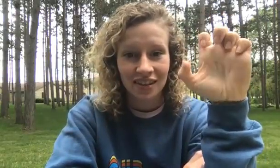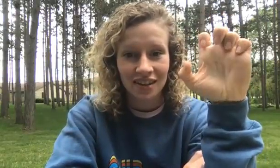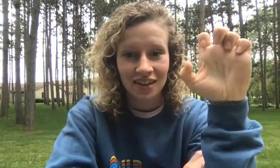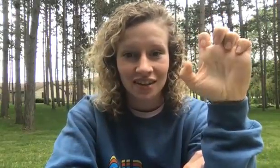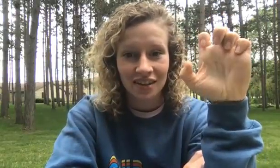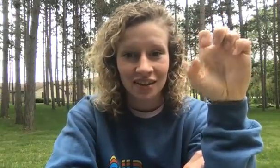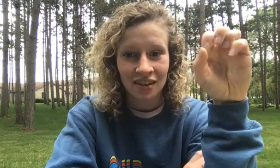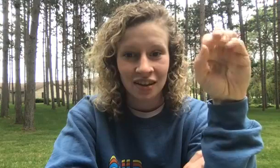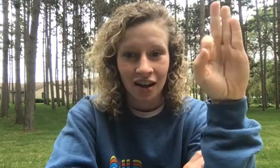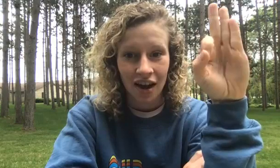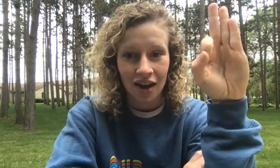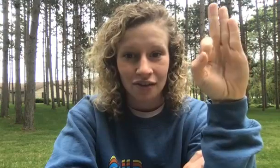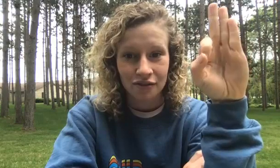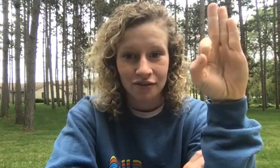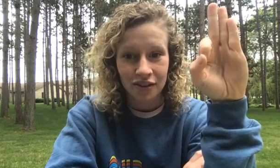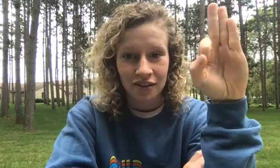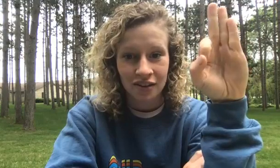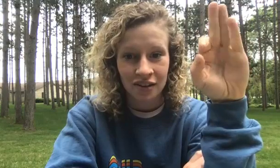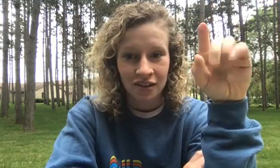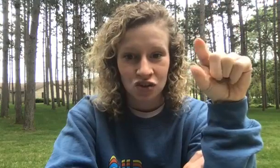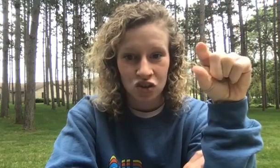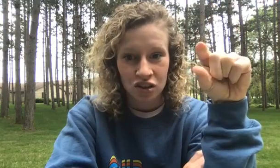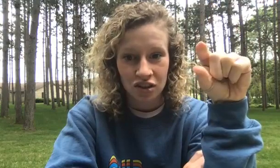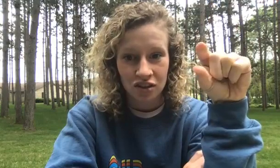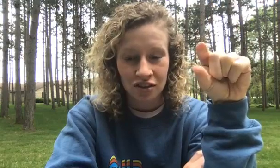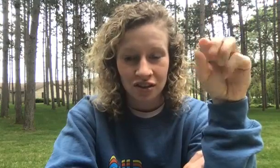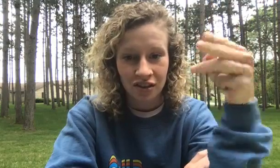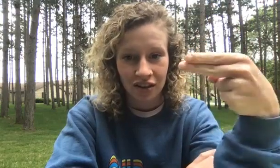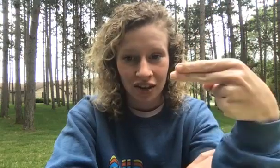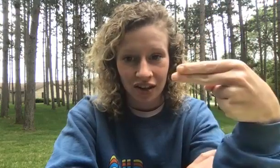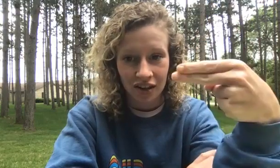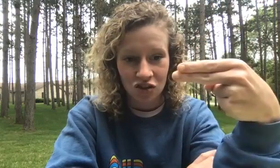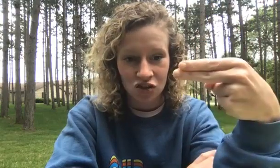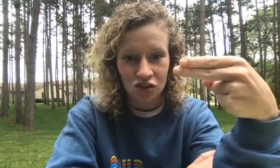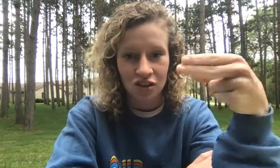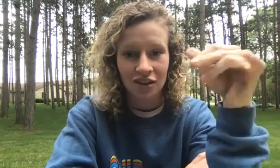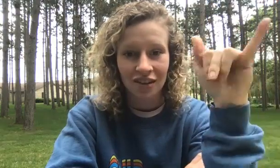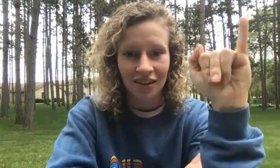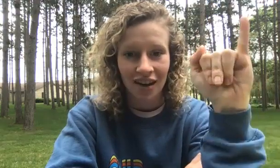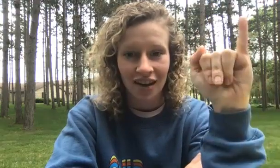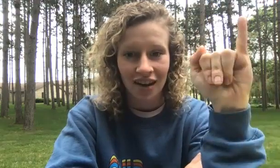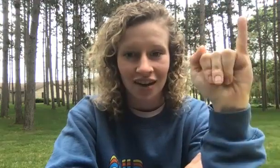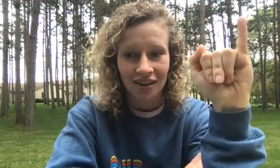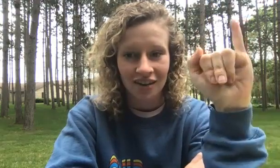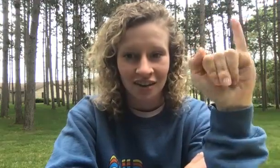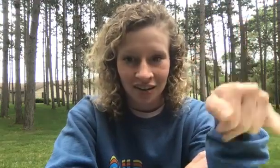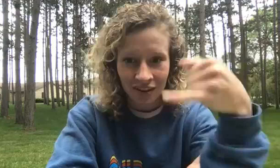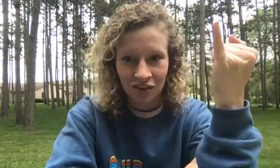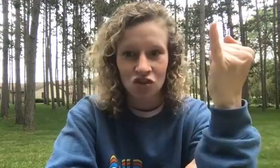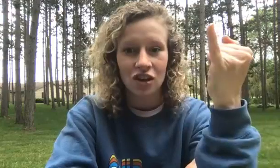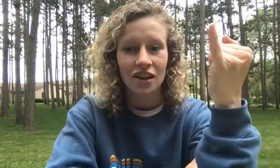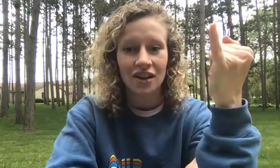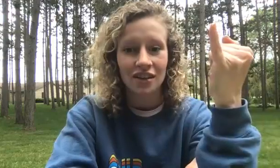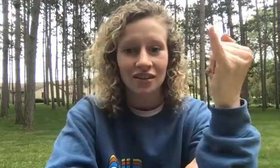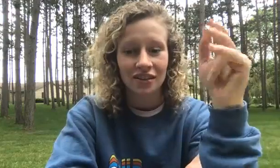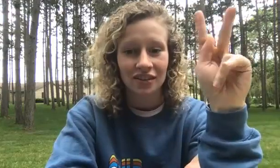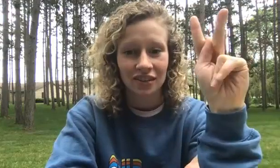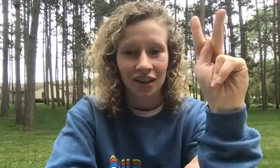E, F, G, H, I, J,